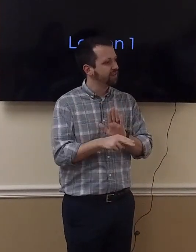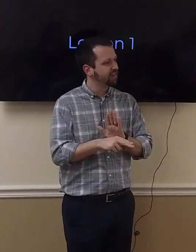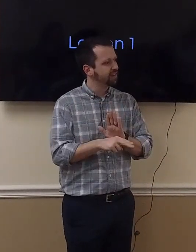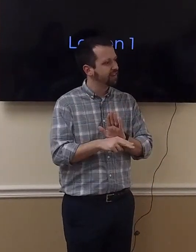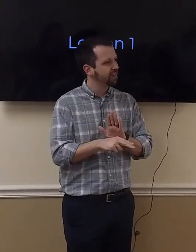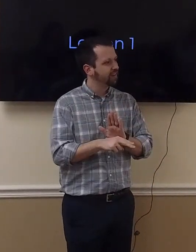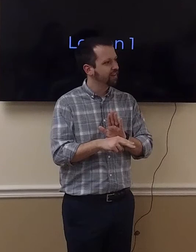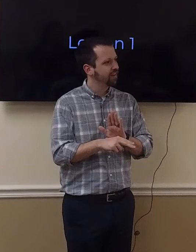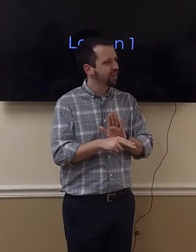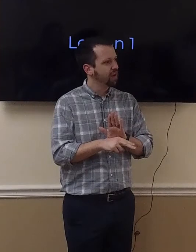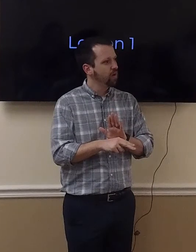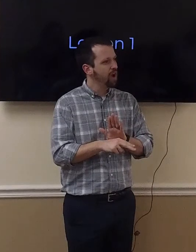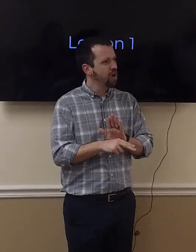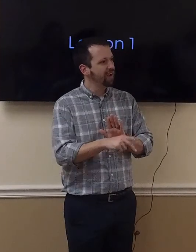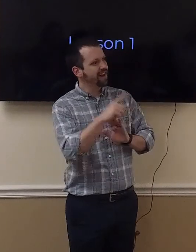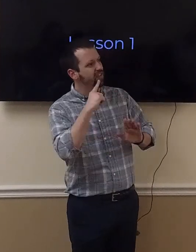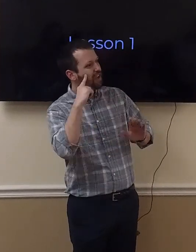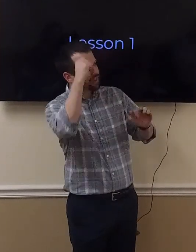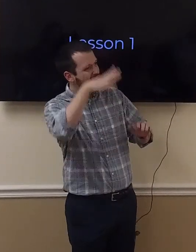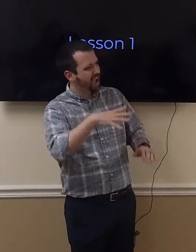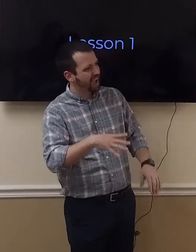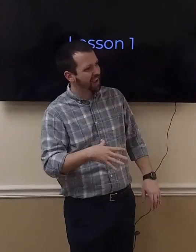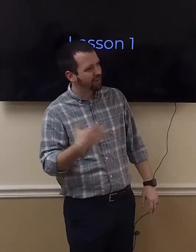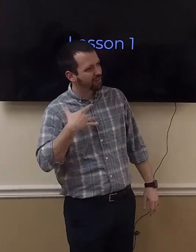it. Whoa, we got another deaf guy! Oh.